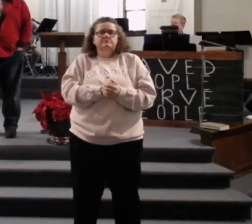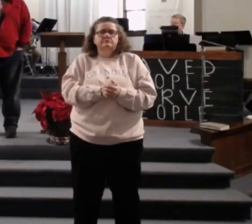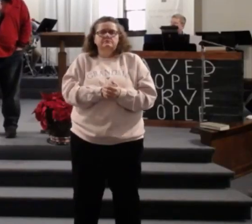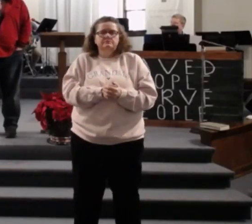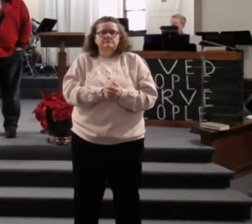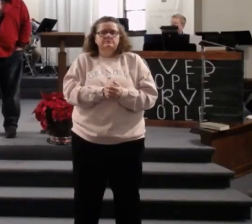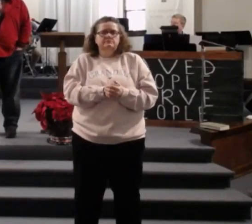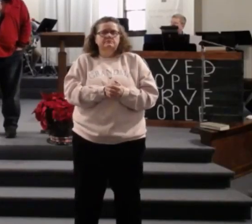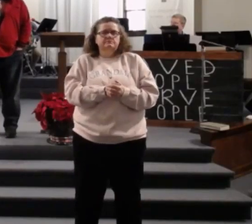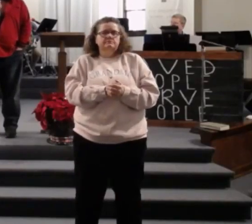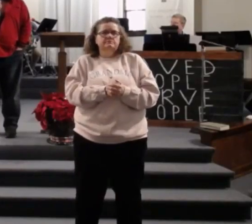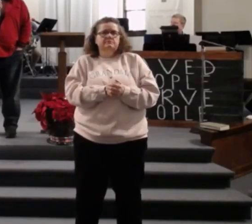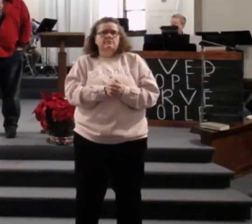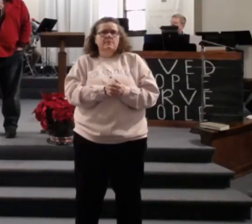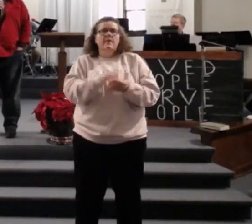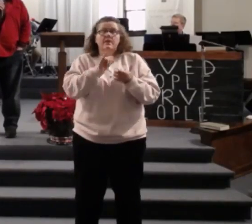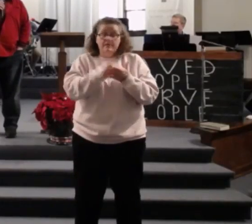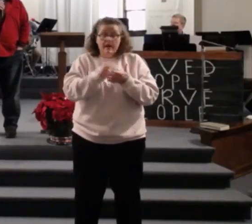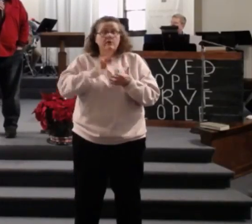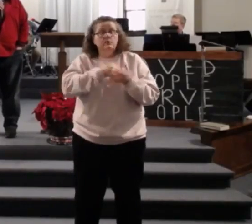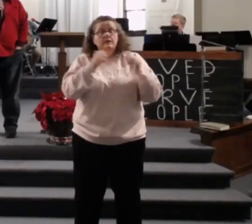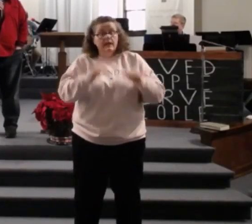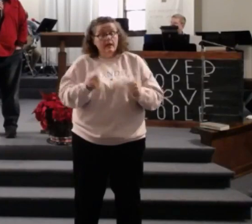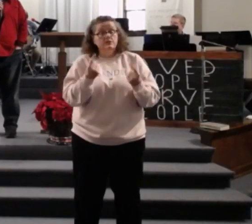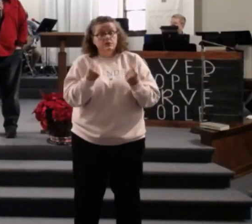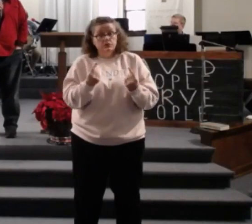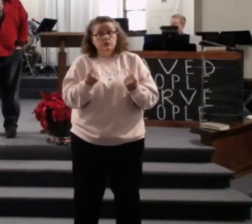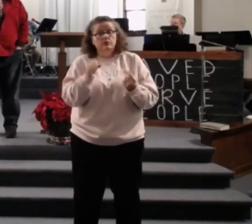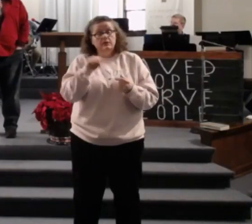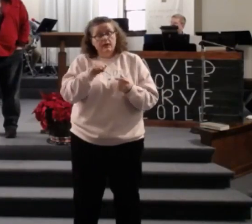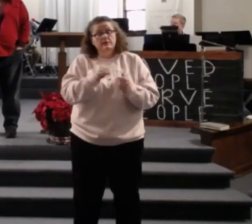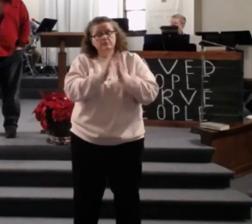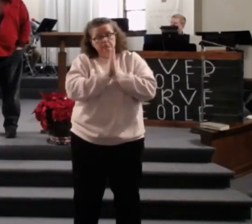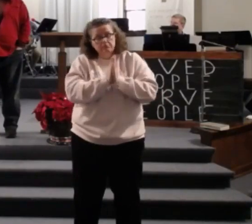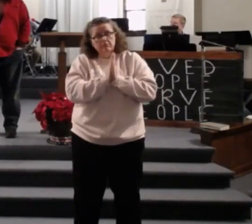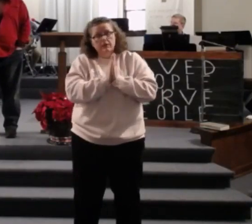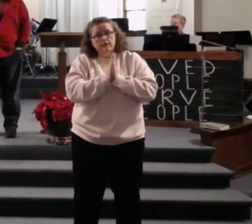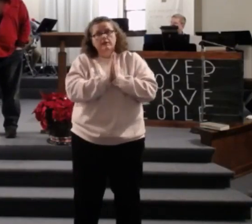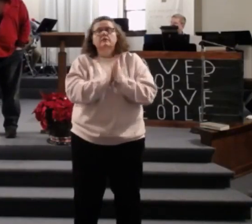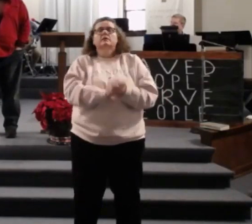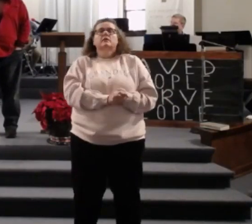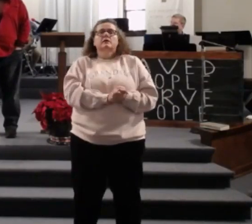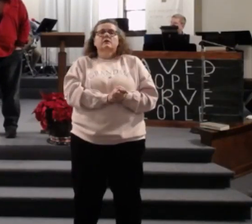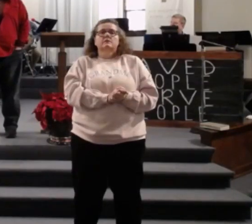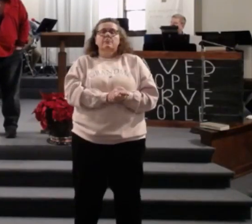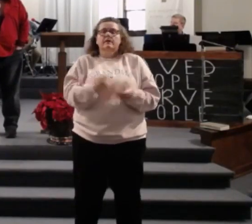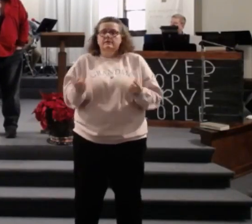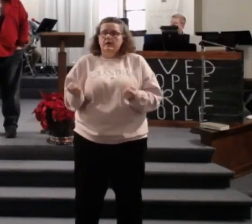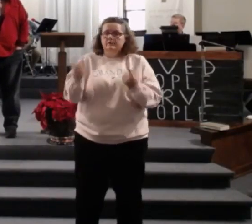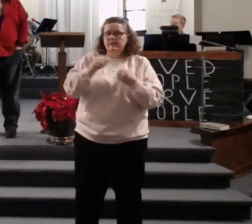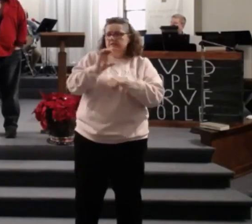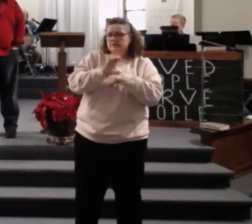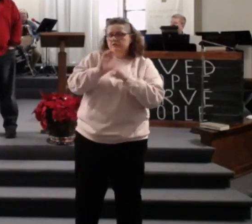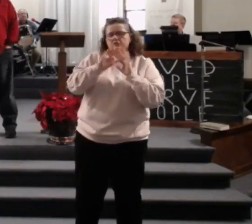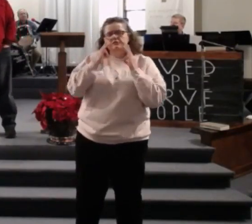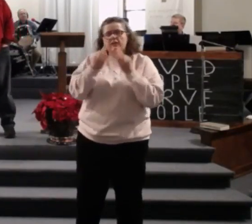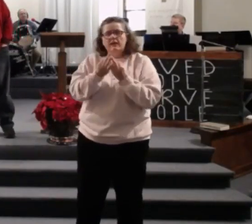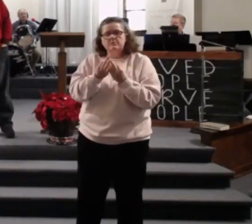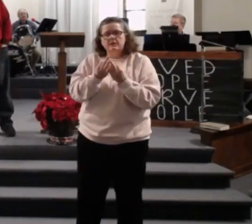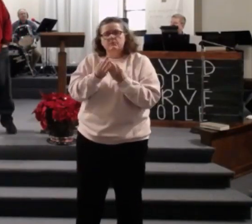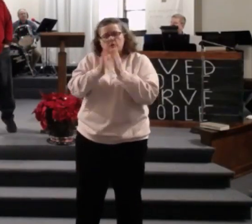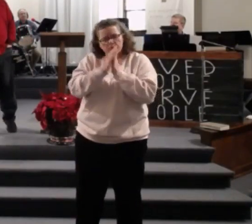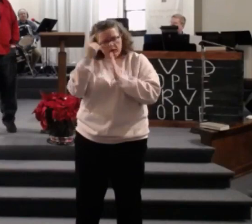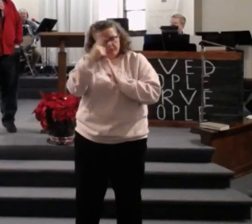I'm like, "That we can do." I said, "I'll do you one better." I said, "I'll bring it to my church family. My church family will pray for